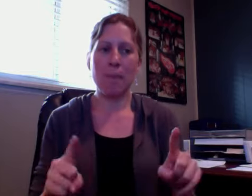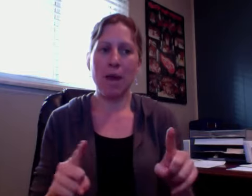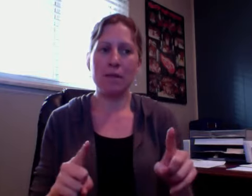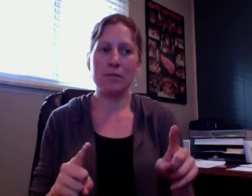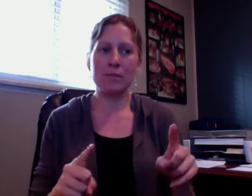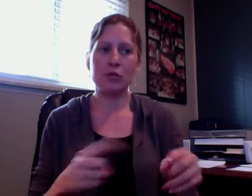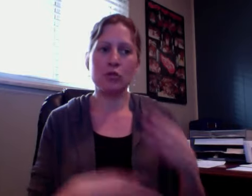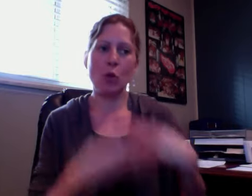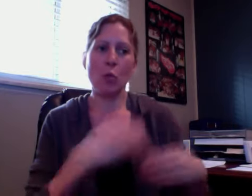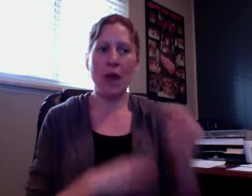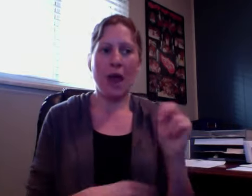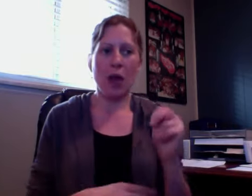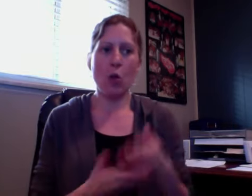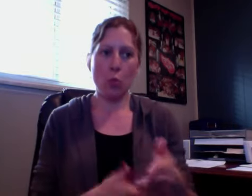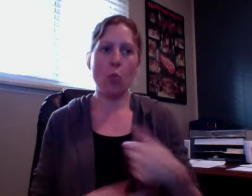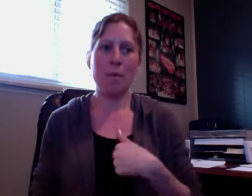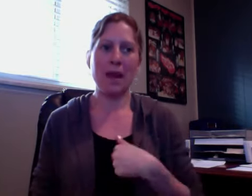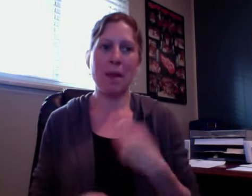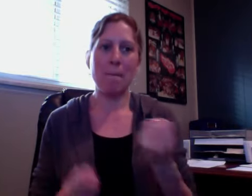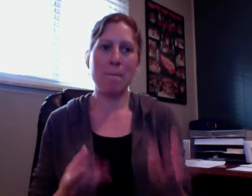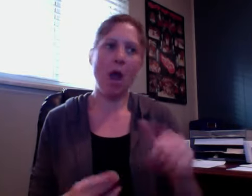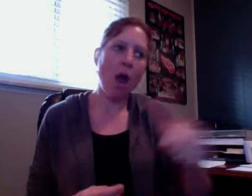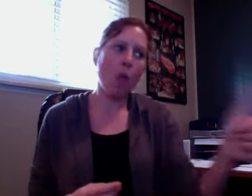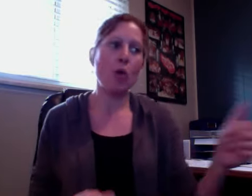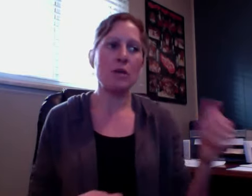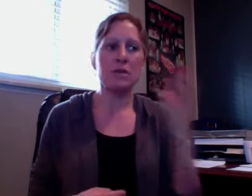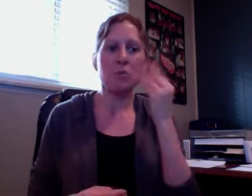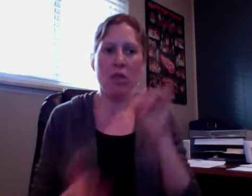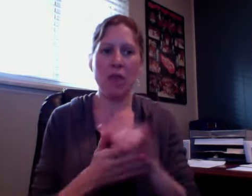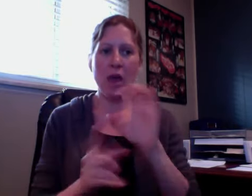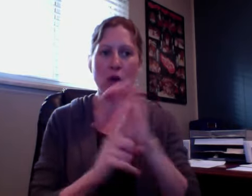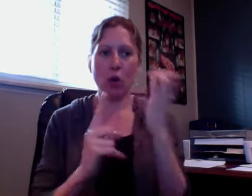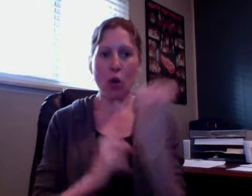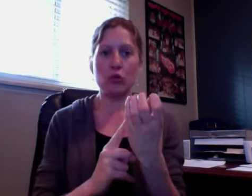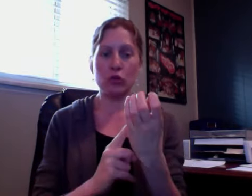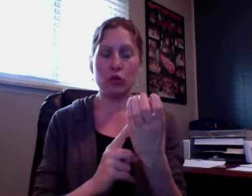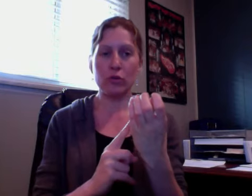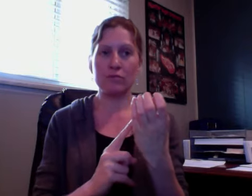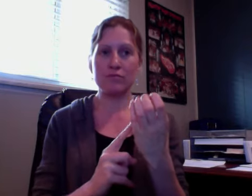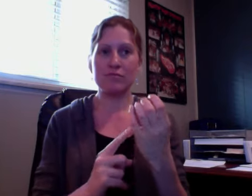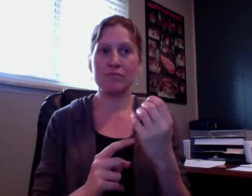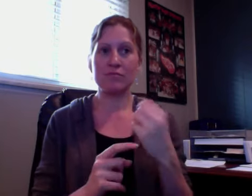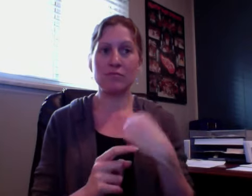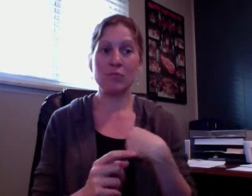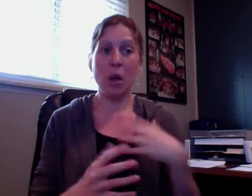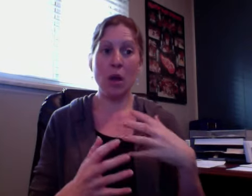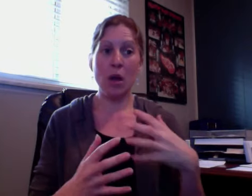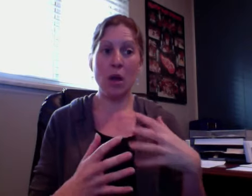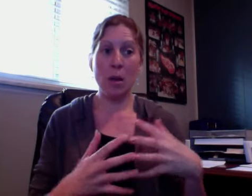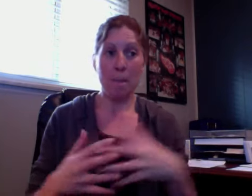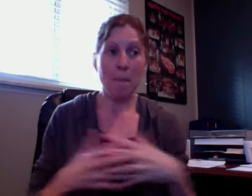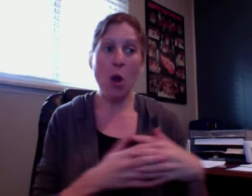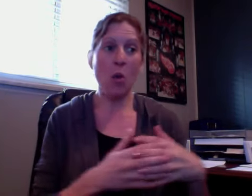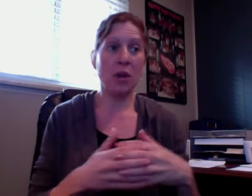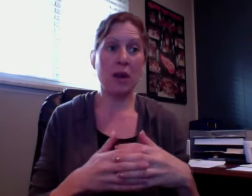that experienced that culture where we weren't American-Caucasian, but we weren't Cubans born in another